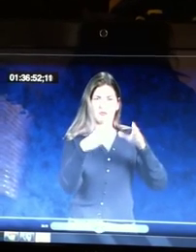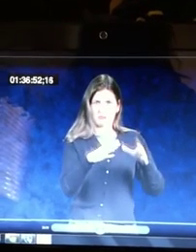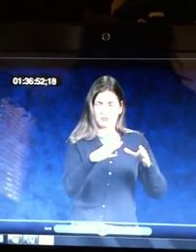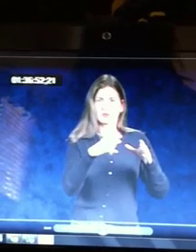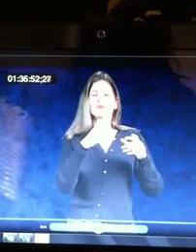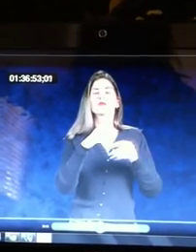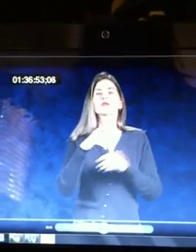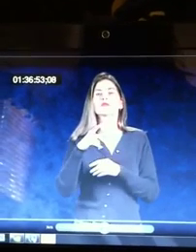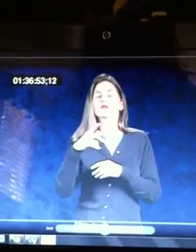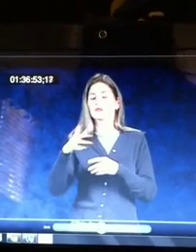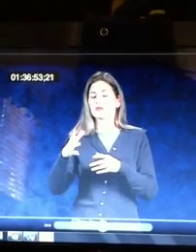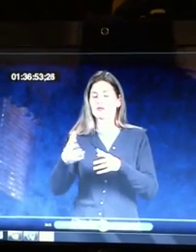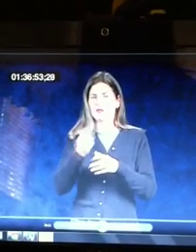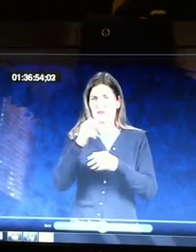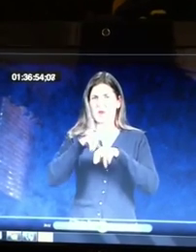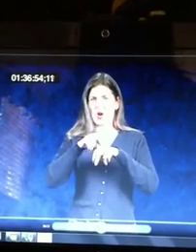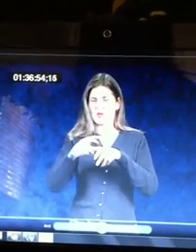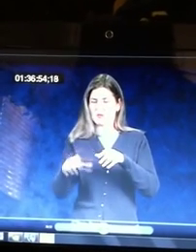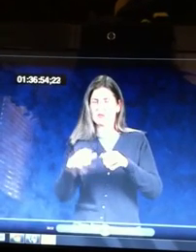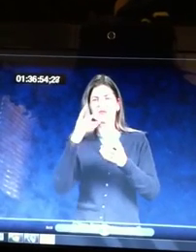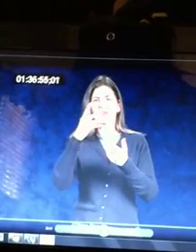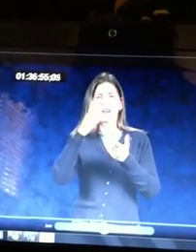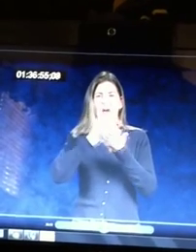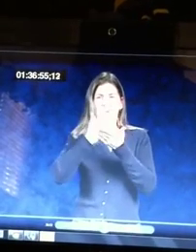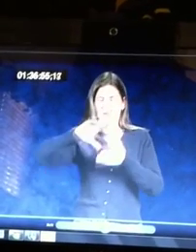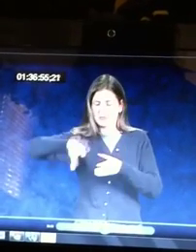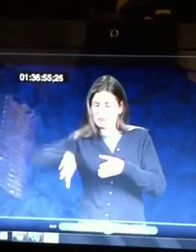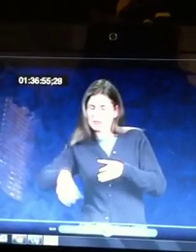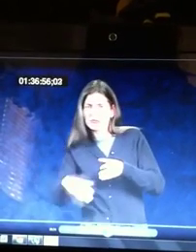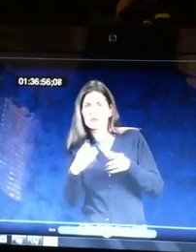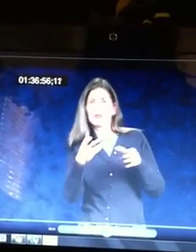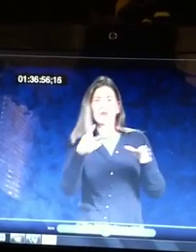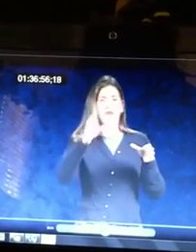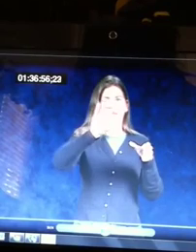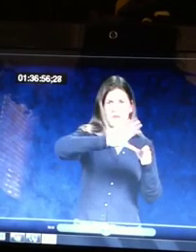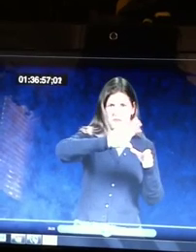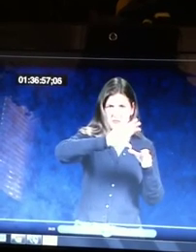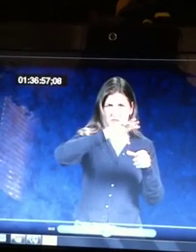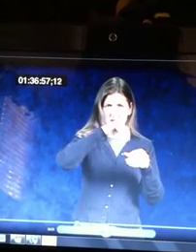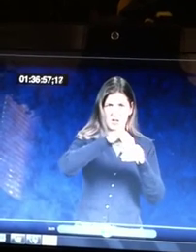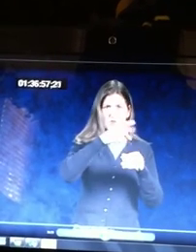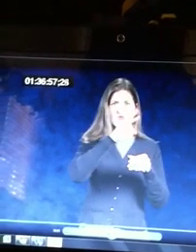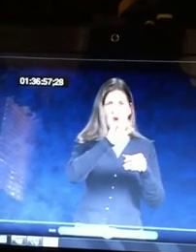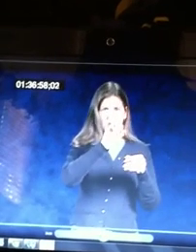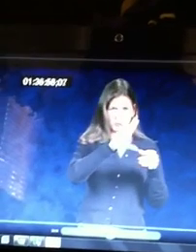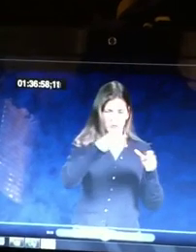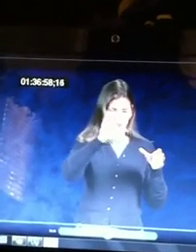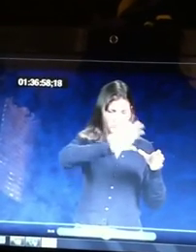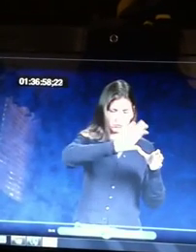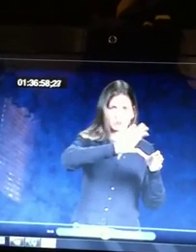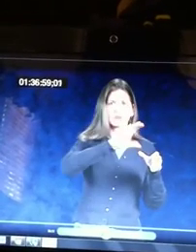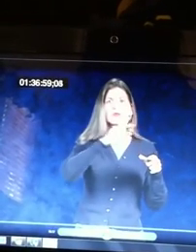Then you take your food processor, you get your potatoes and pour them in there.